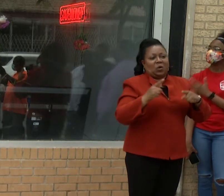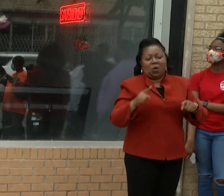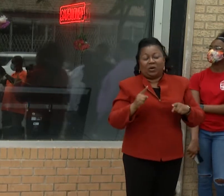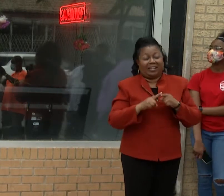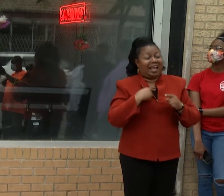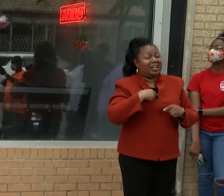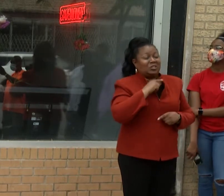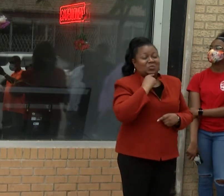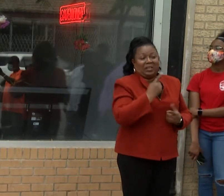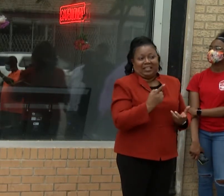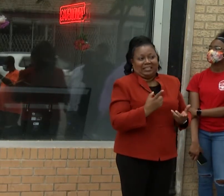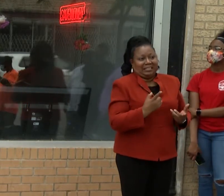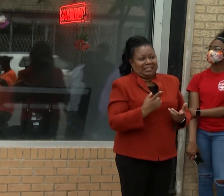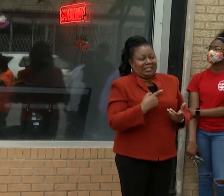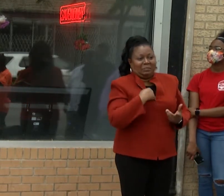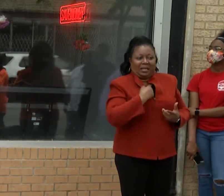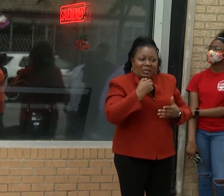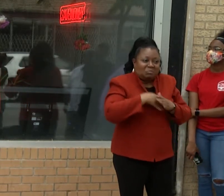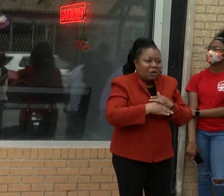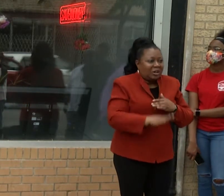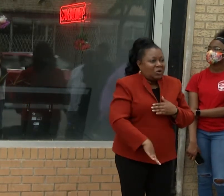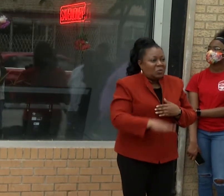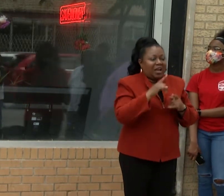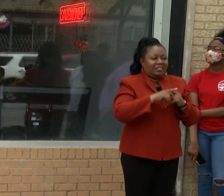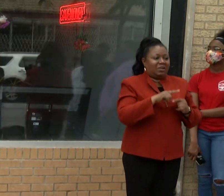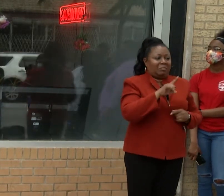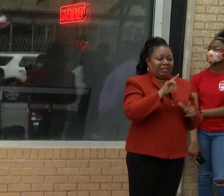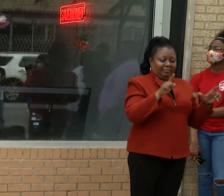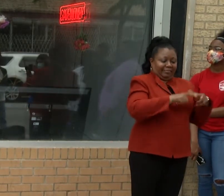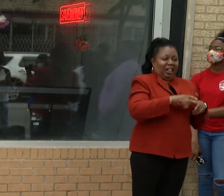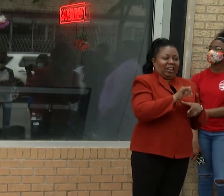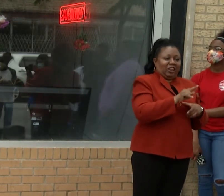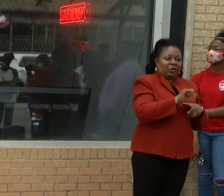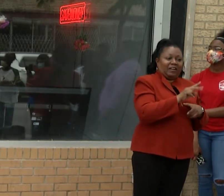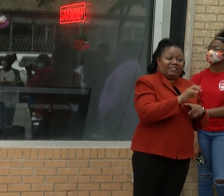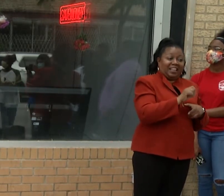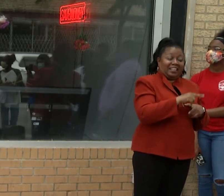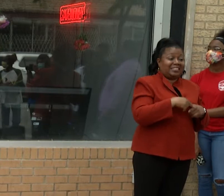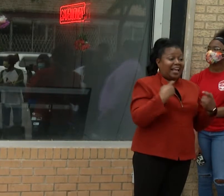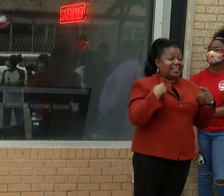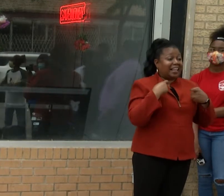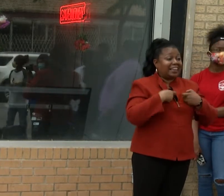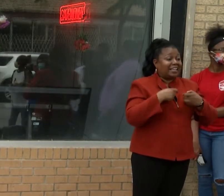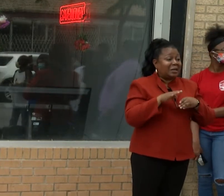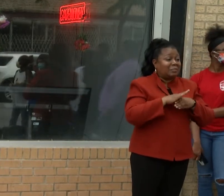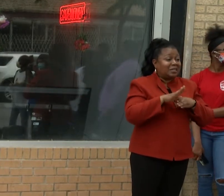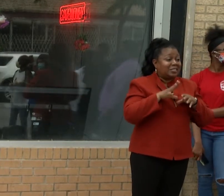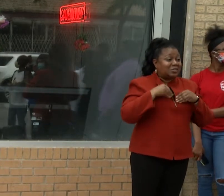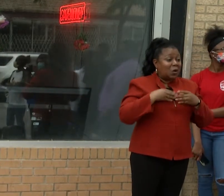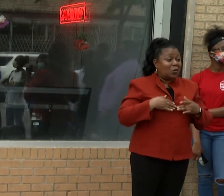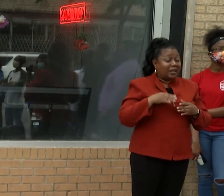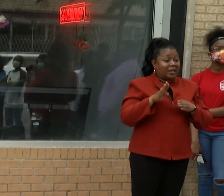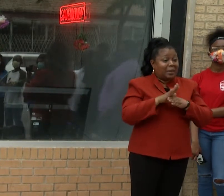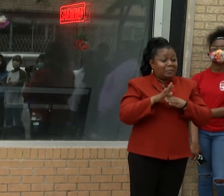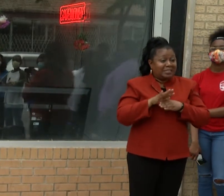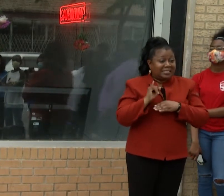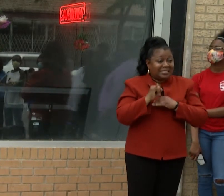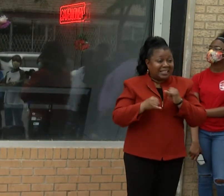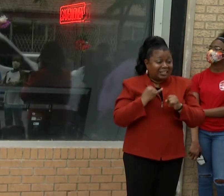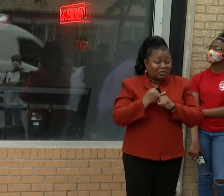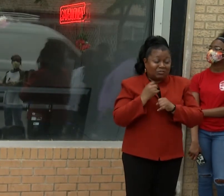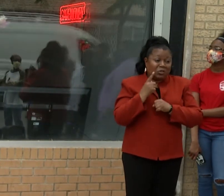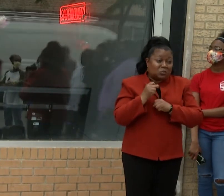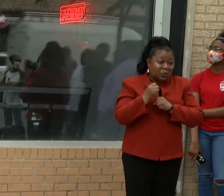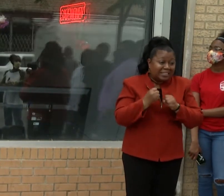And I just really, being born and raised from Little Village as a Latina business owner and in the insurance industry for 20 years